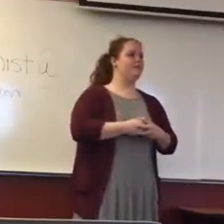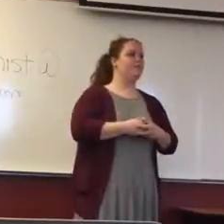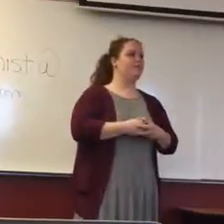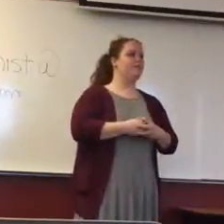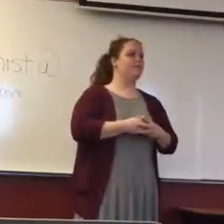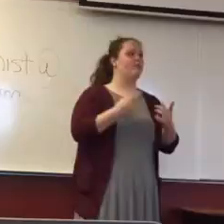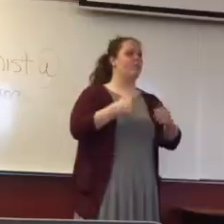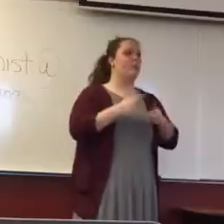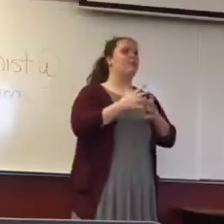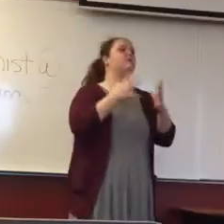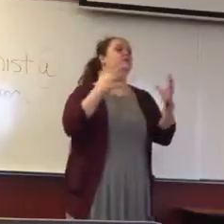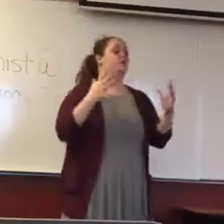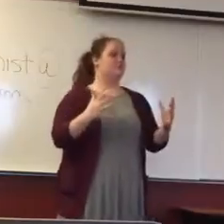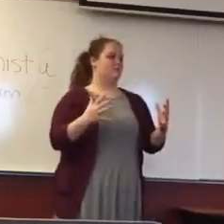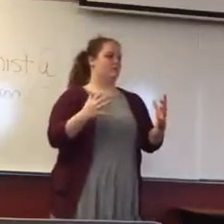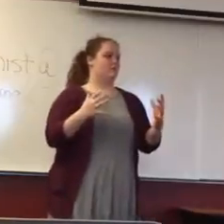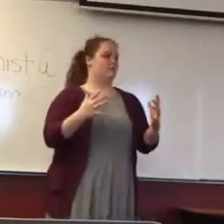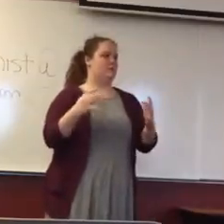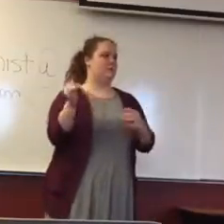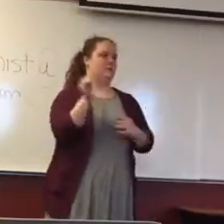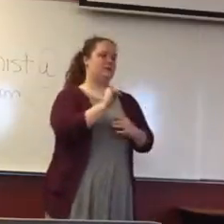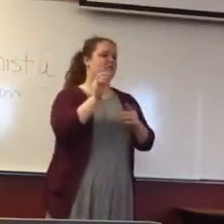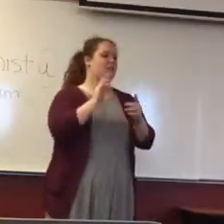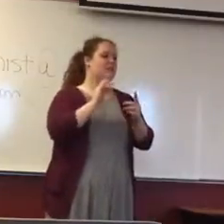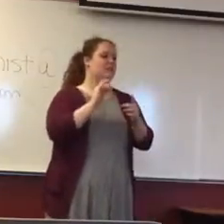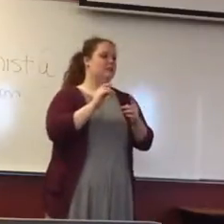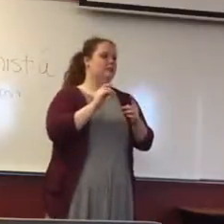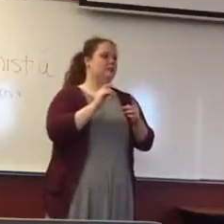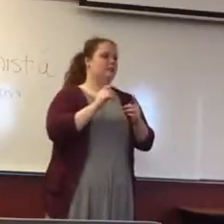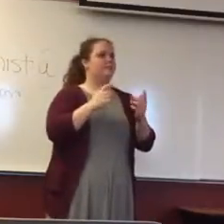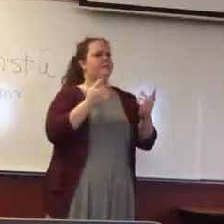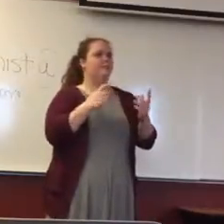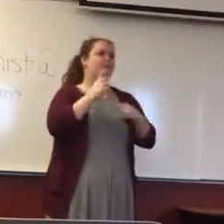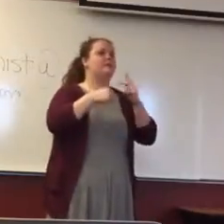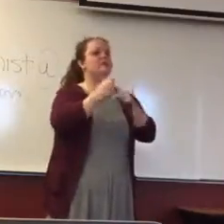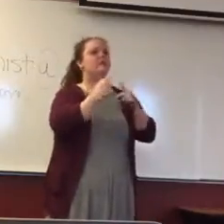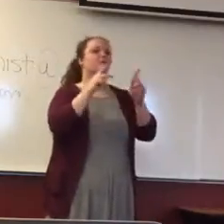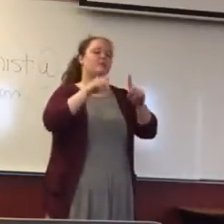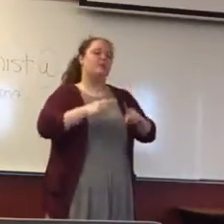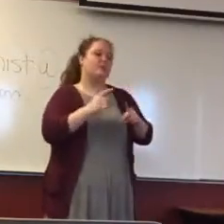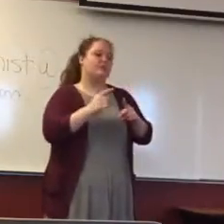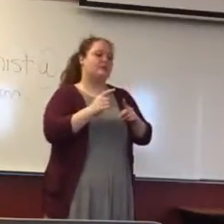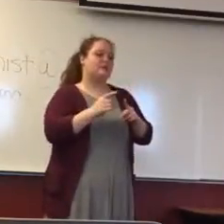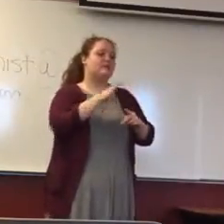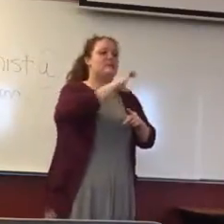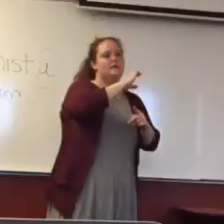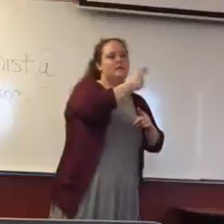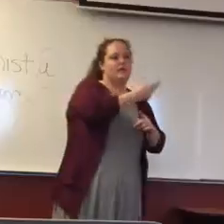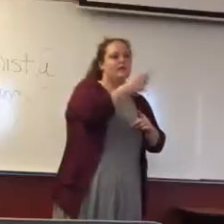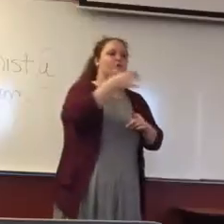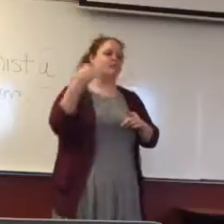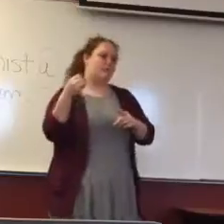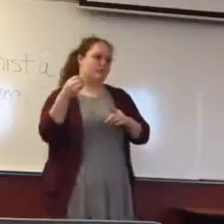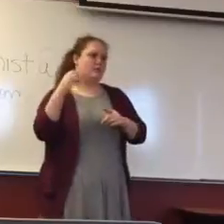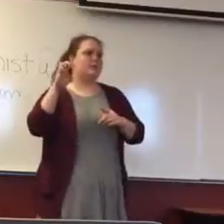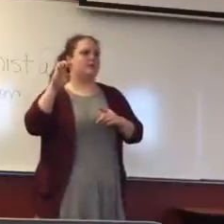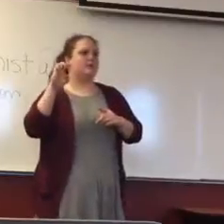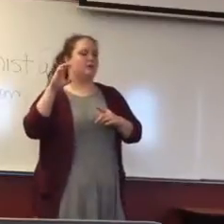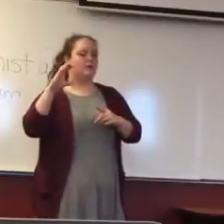person is in this, at both places. But do you have a thing that you, I just feel stuck because they say a lot of